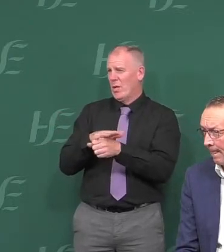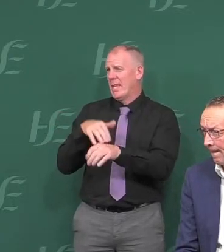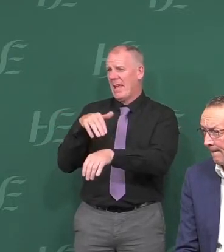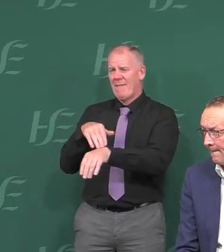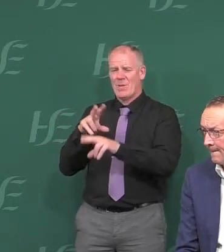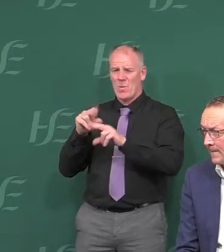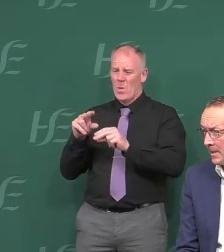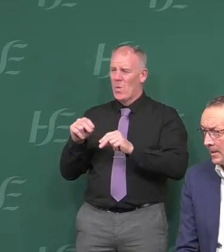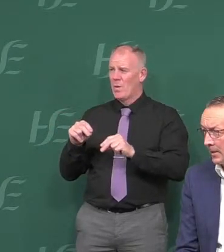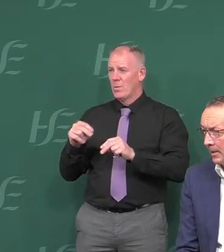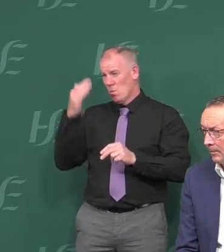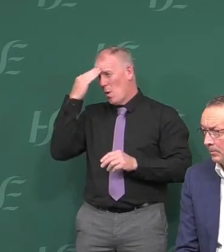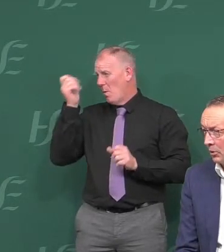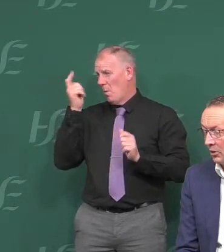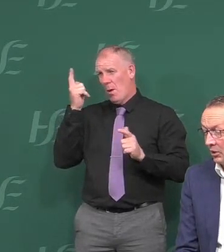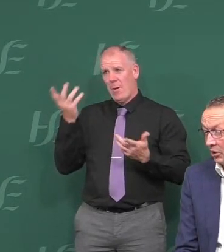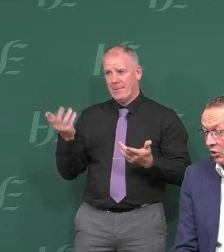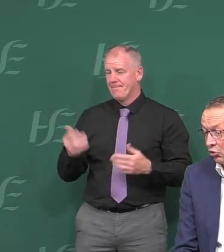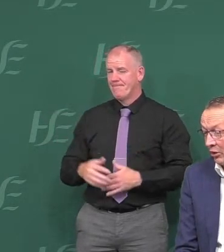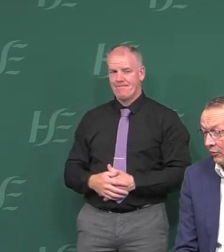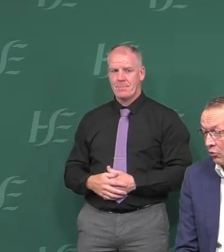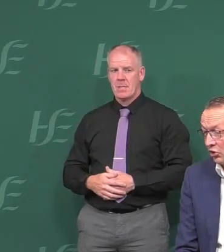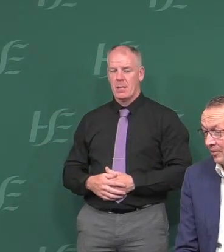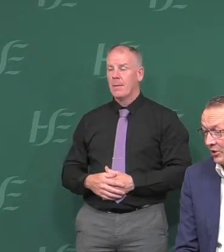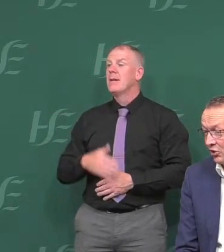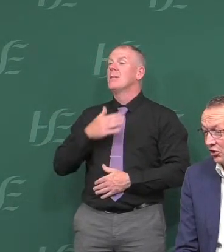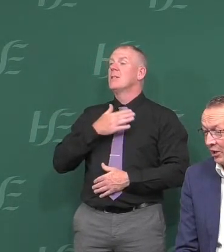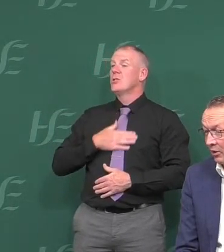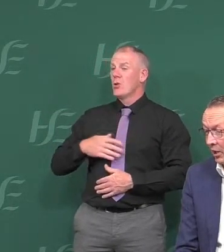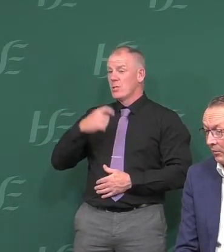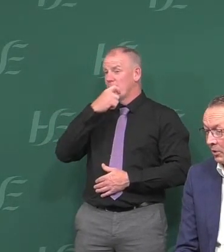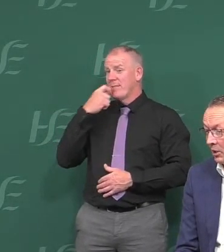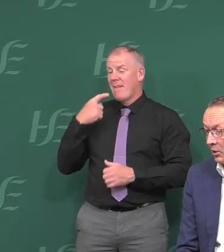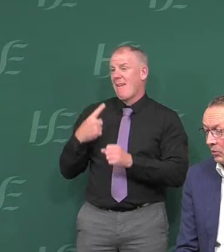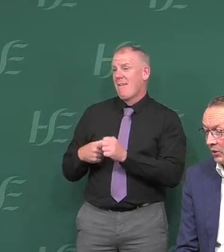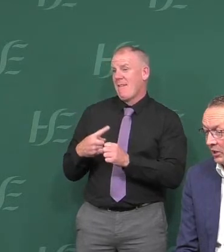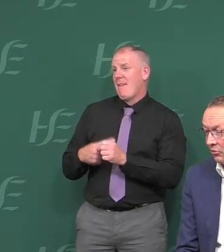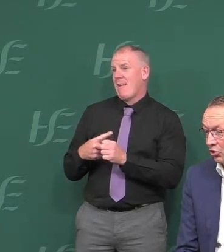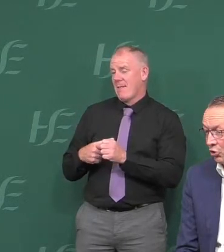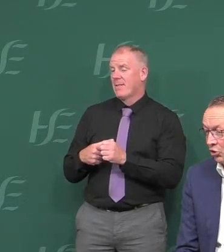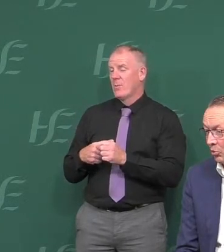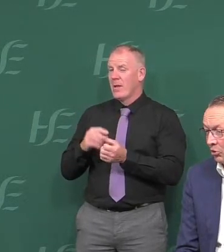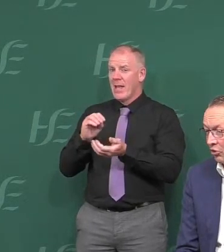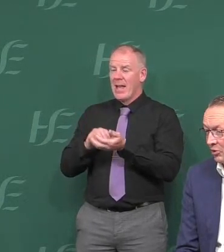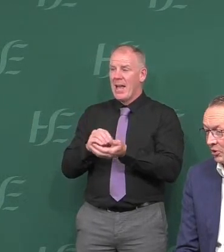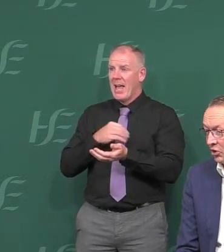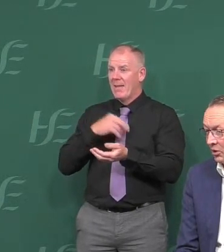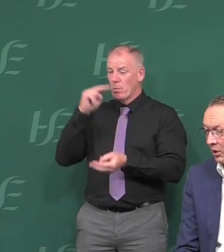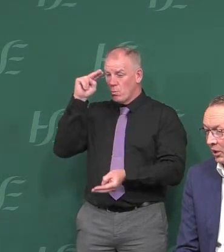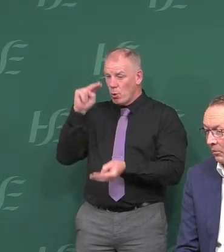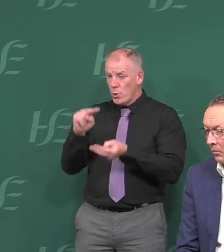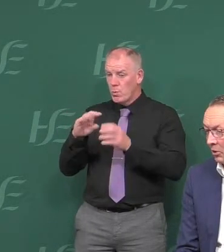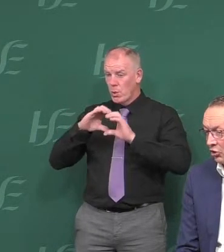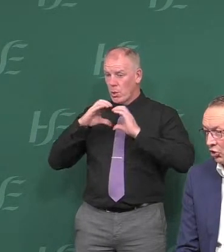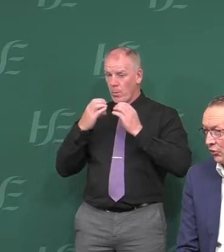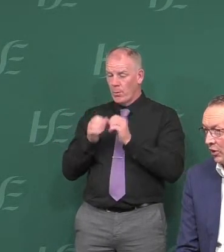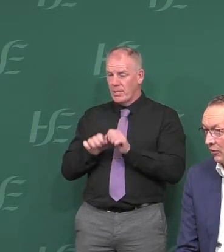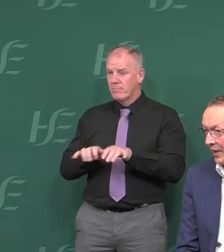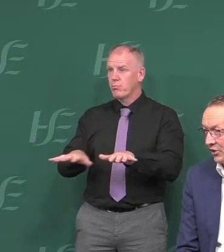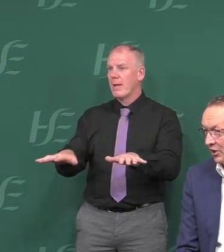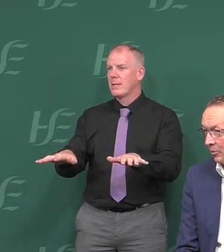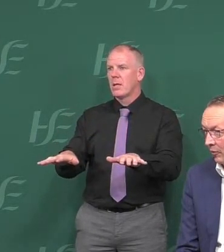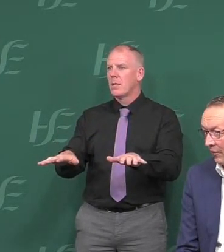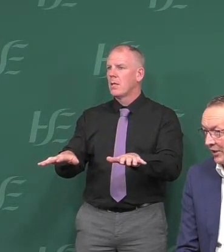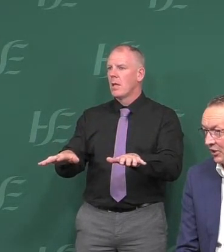know that. But it just reinforces the message that we need to reduce community transmission, not just